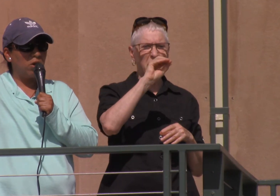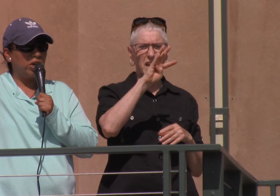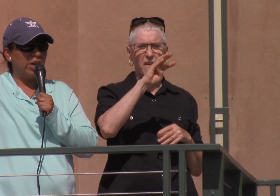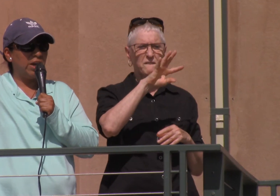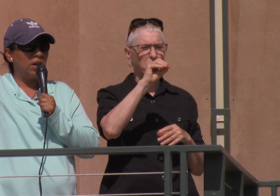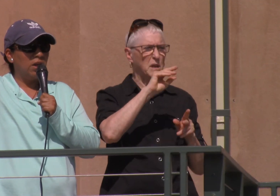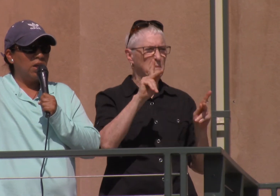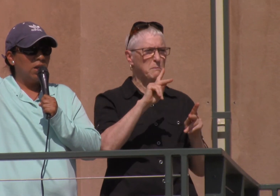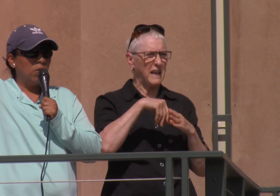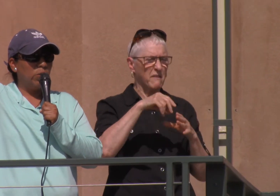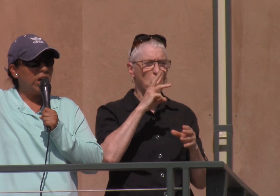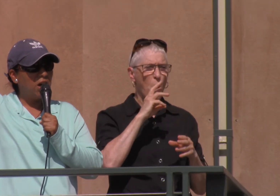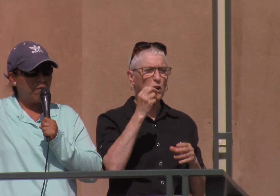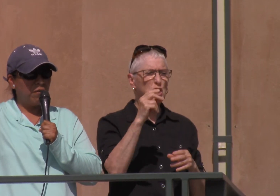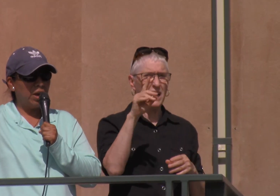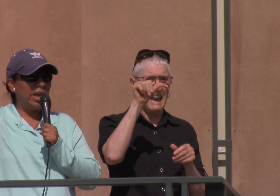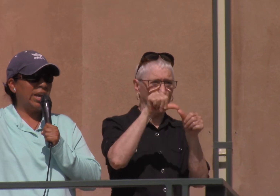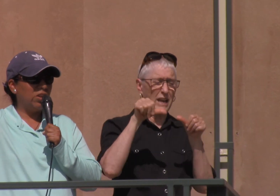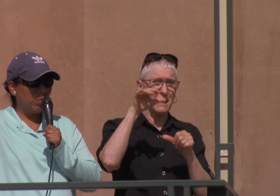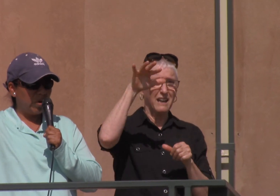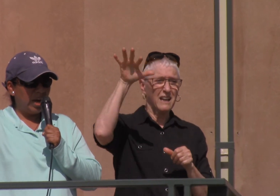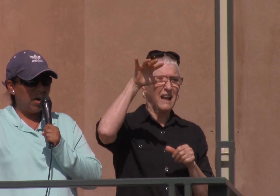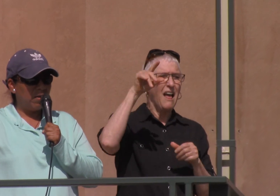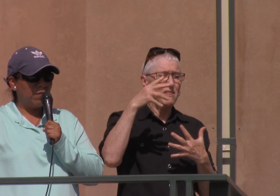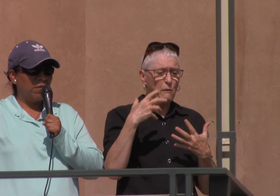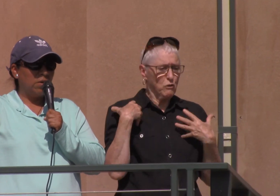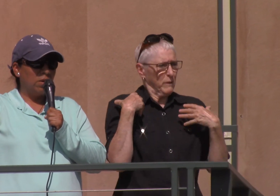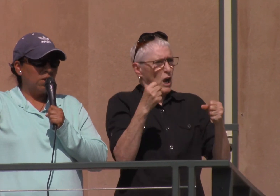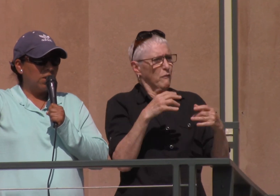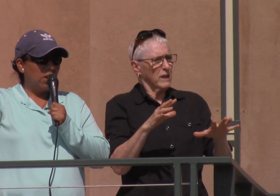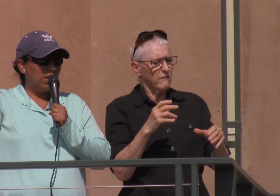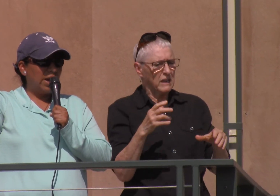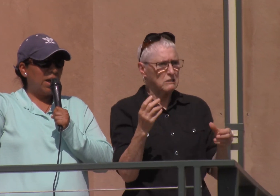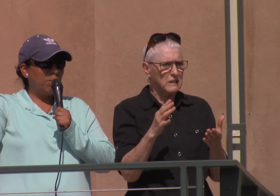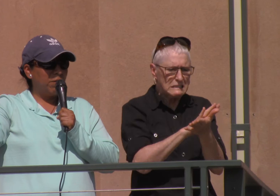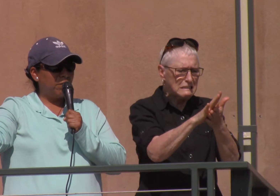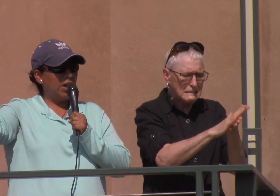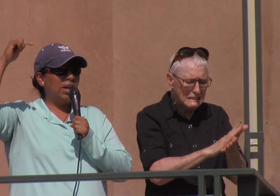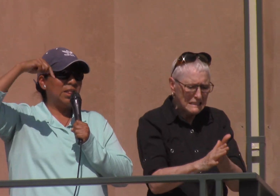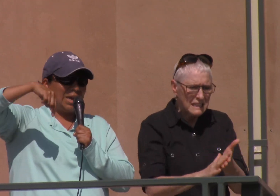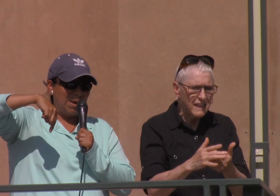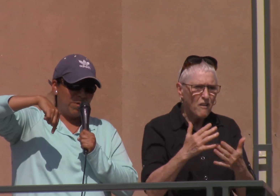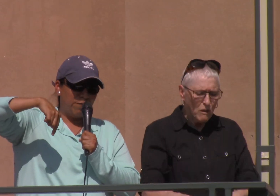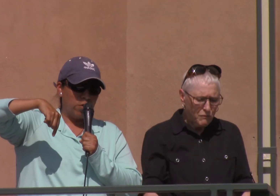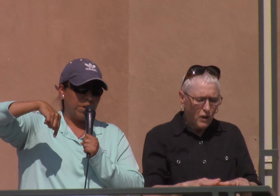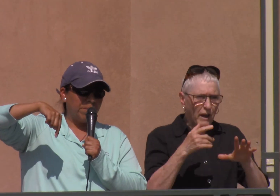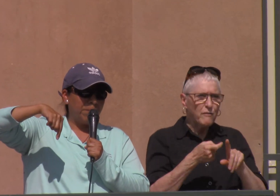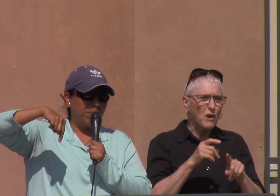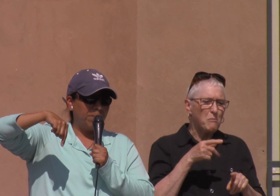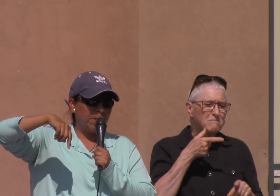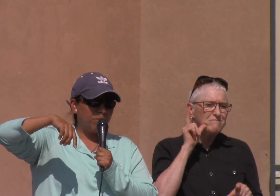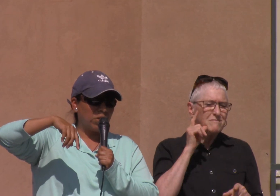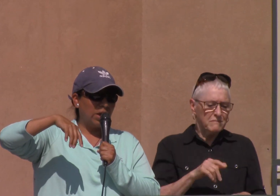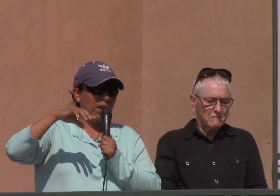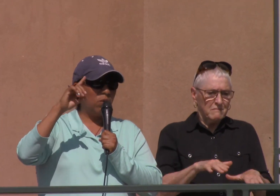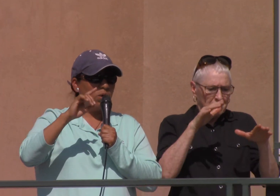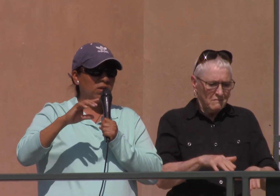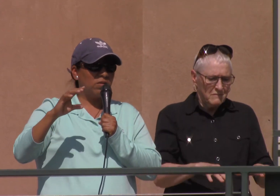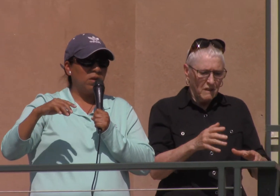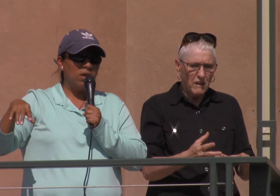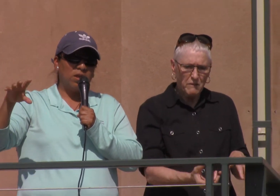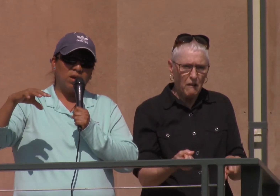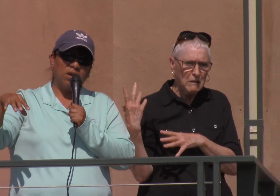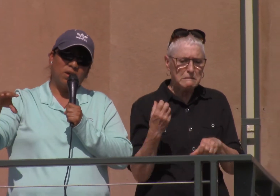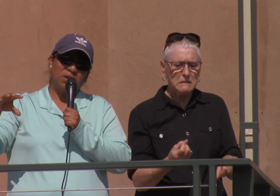in the watershed recovering, getting debris out of that had been flooded the night before. And it